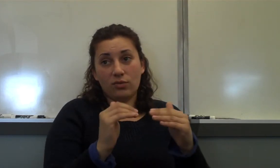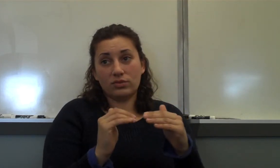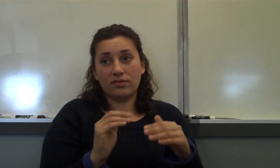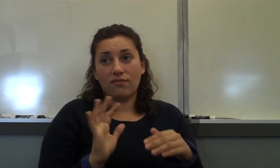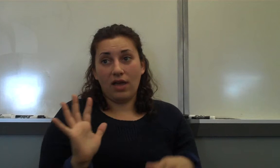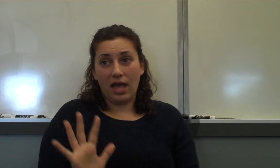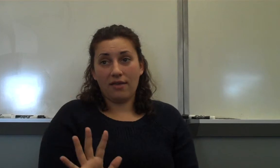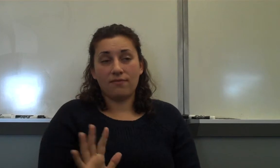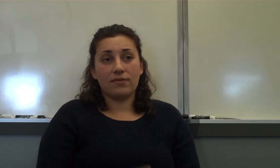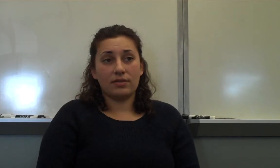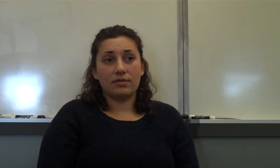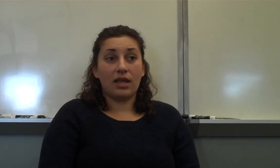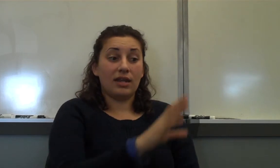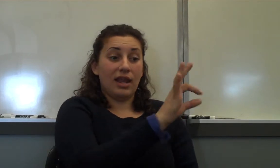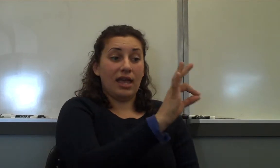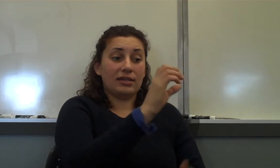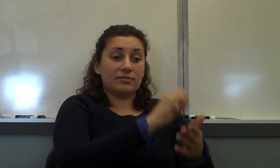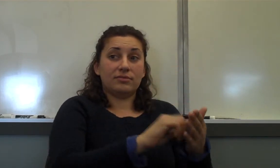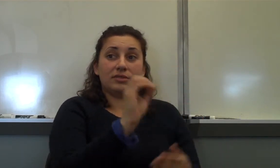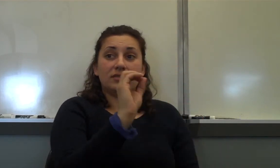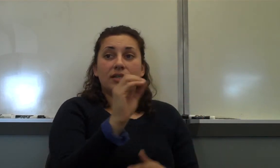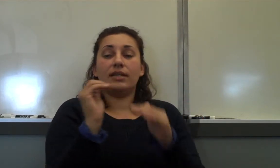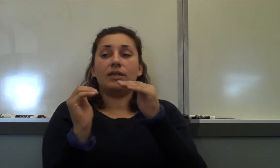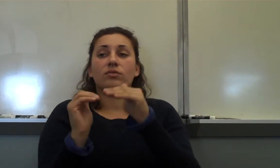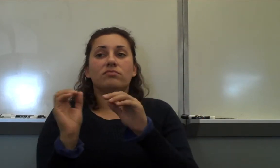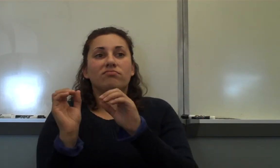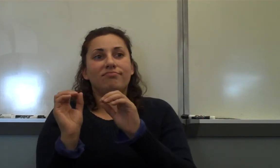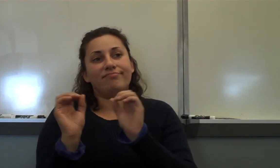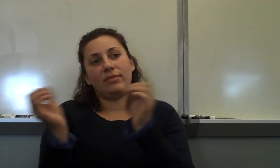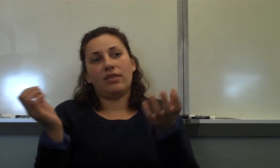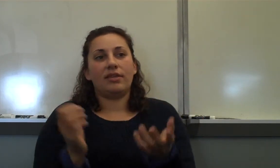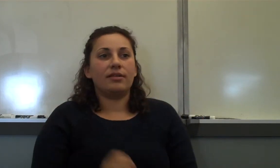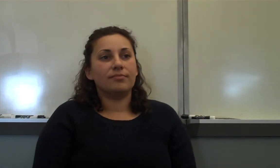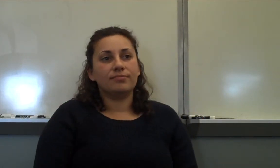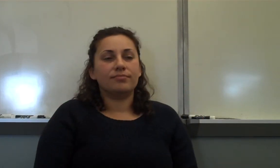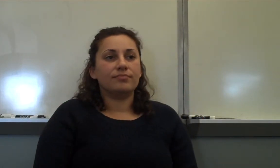nothing. So it works. It's a double borrow kind of problem.